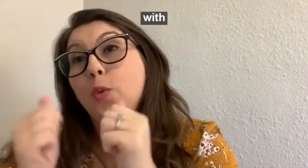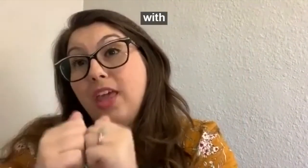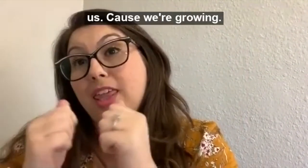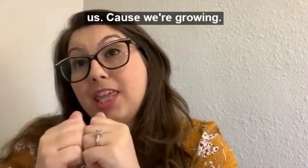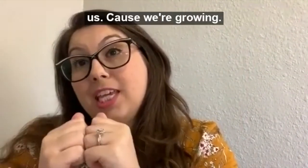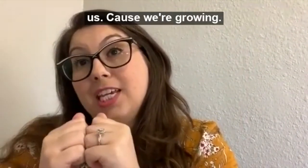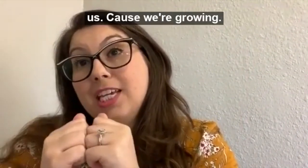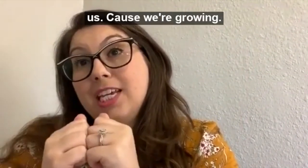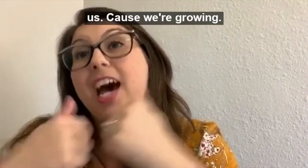with us.